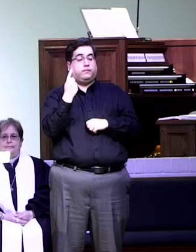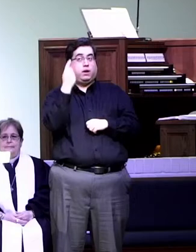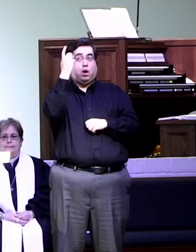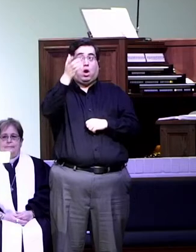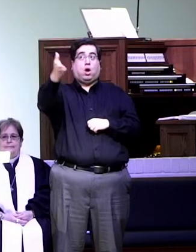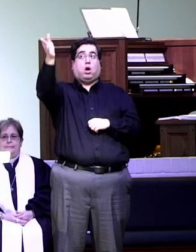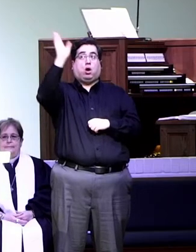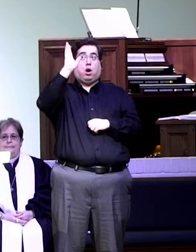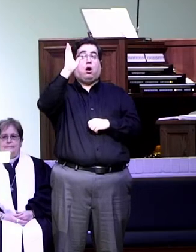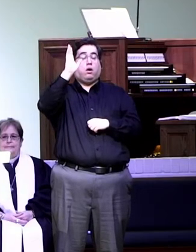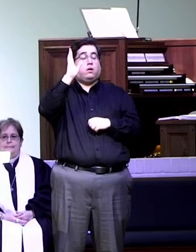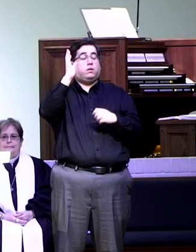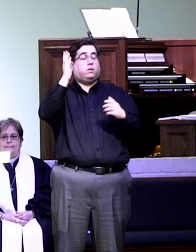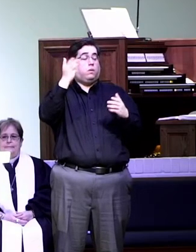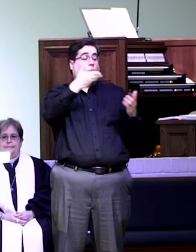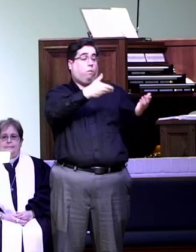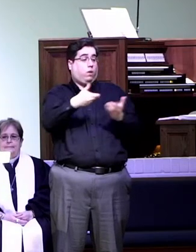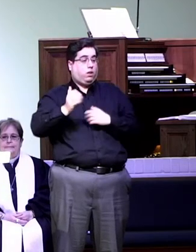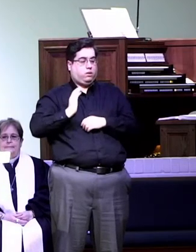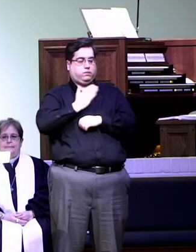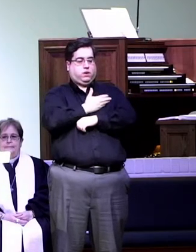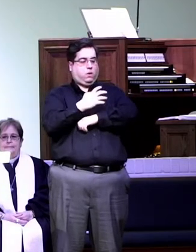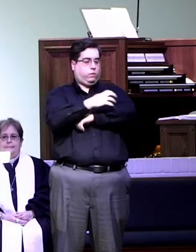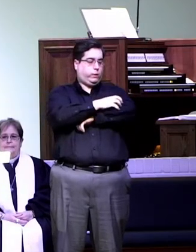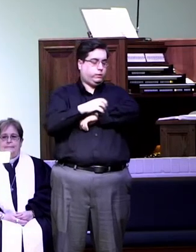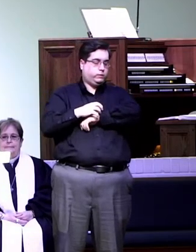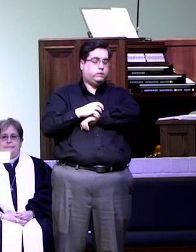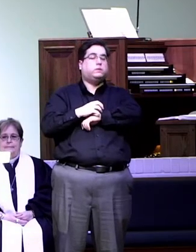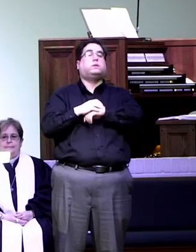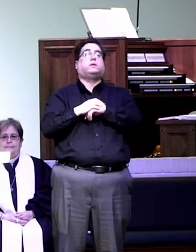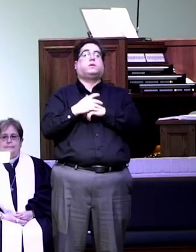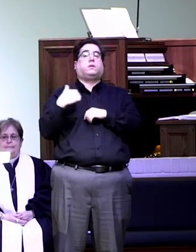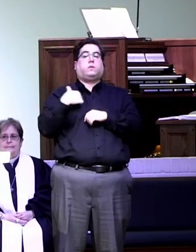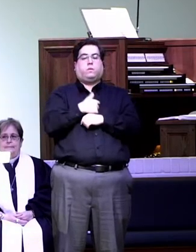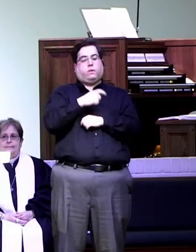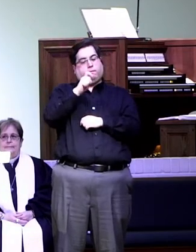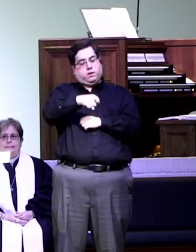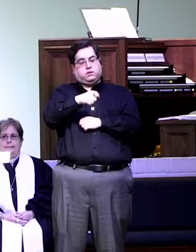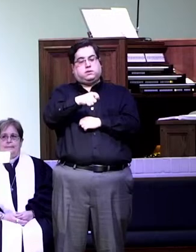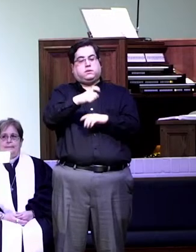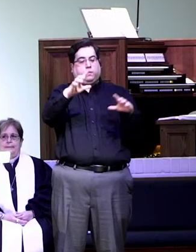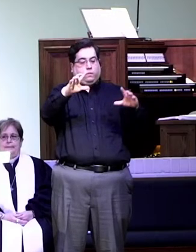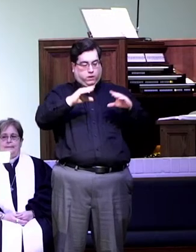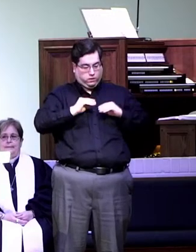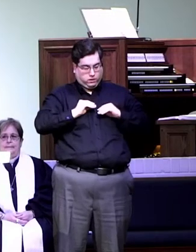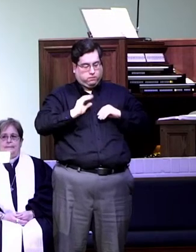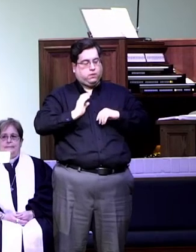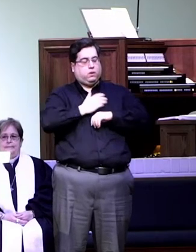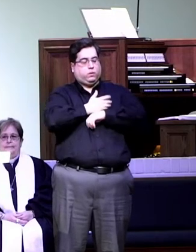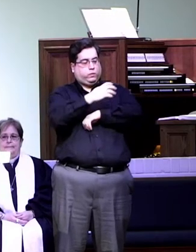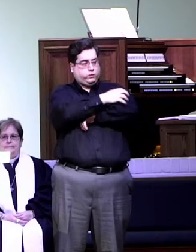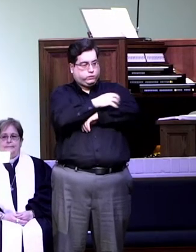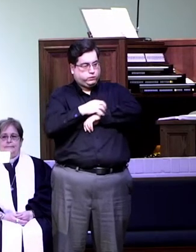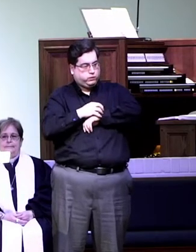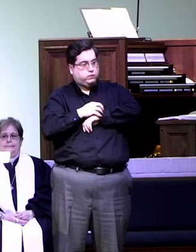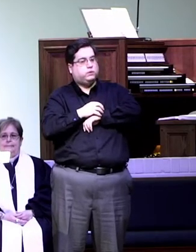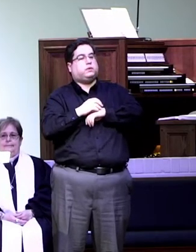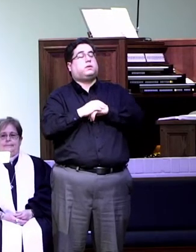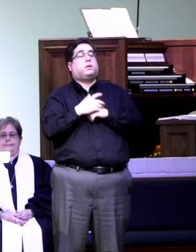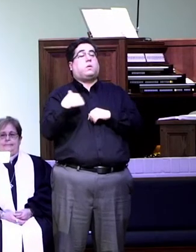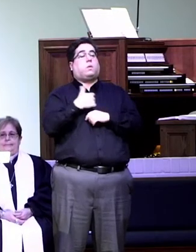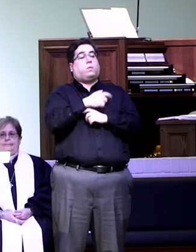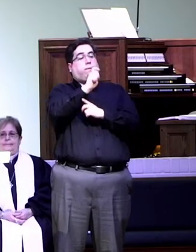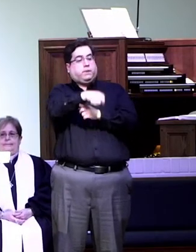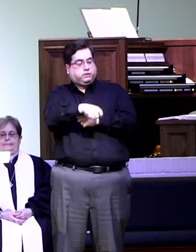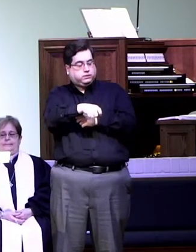God welcomes our wounds. And we must welcome our wounds. And we